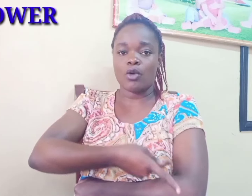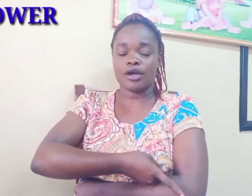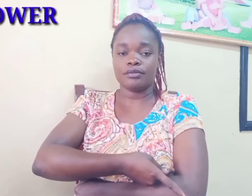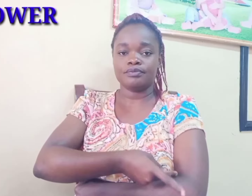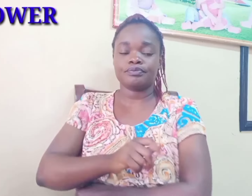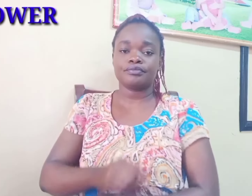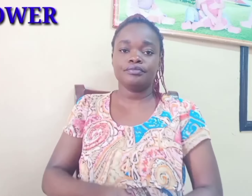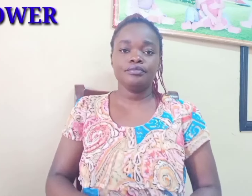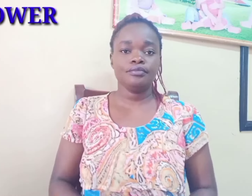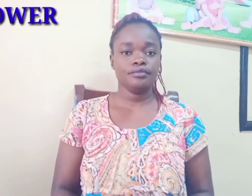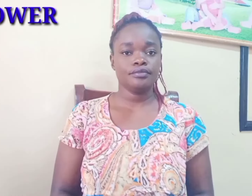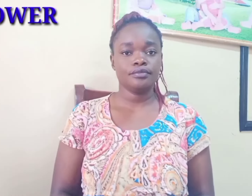Power.